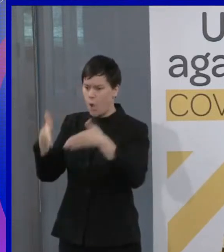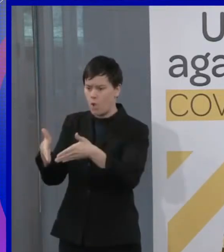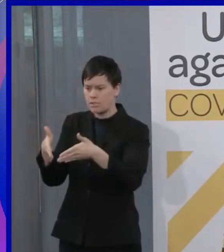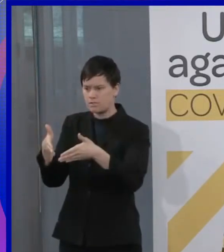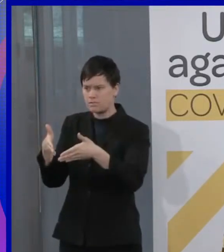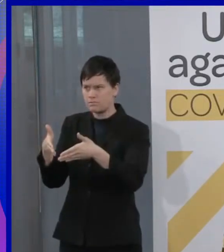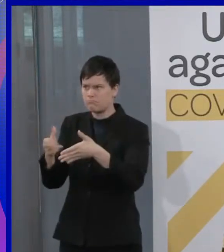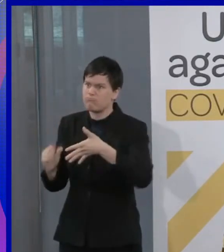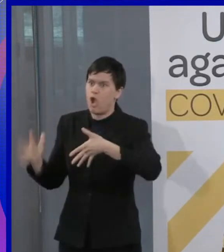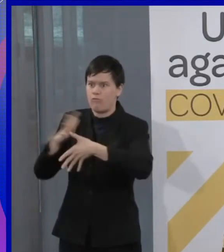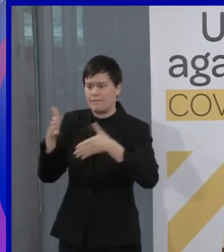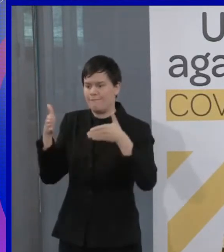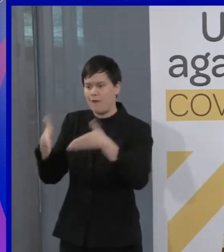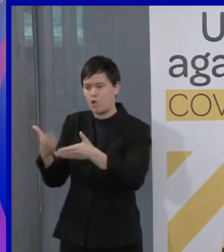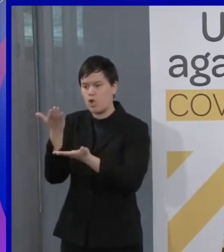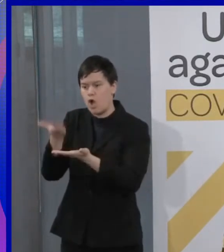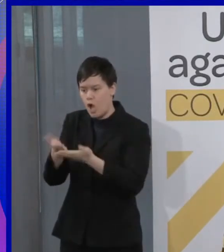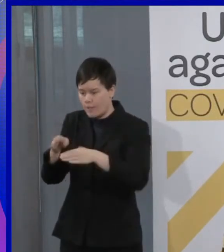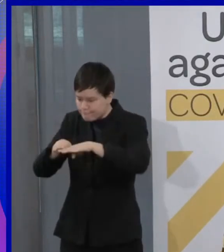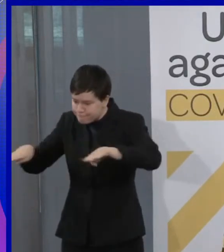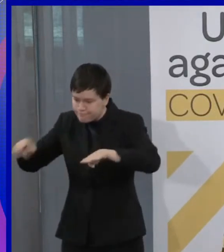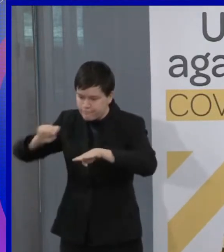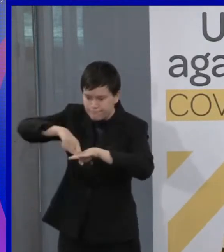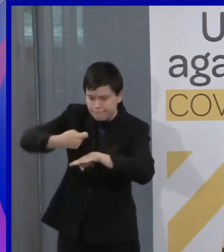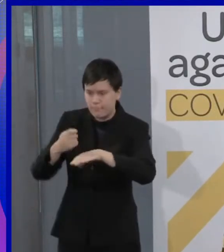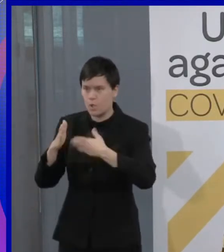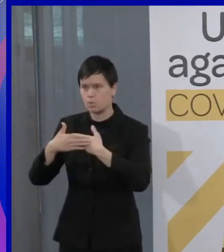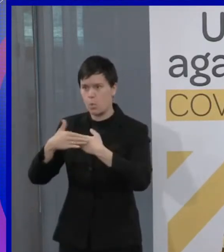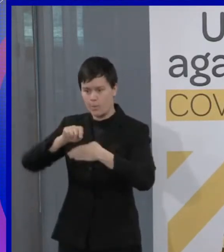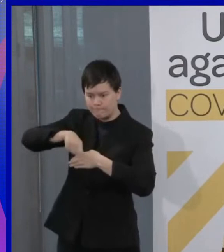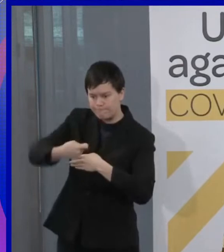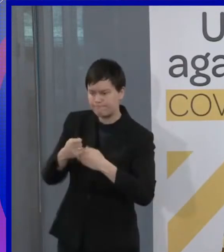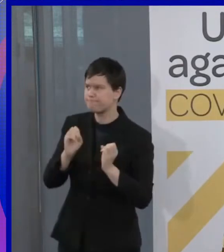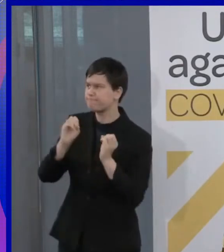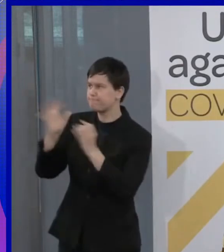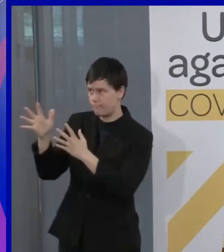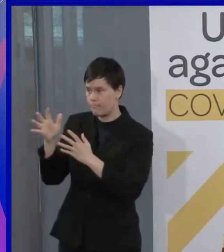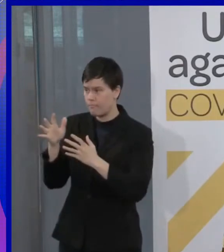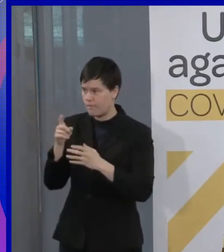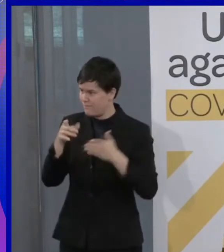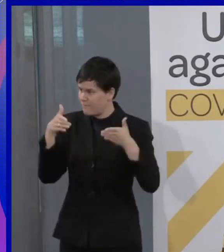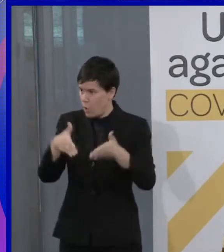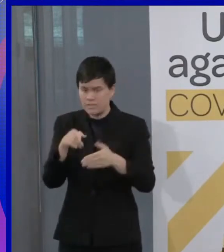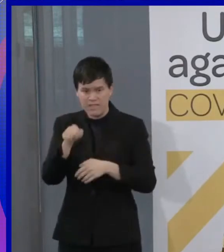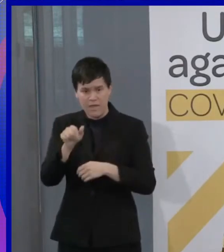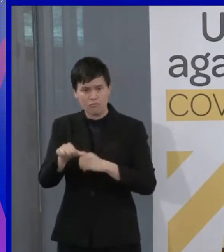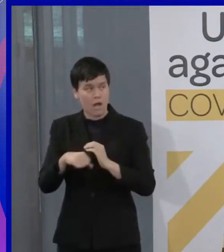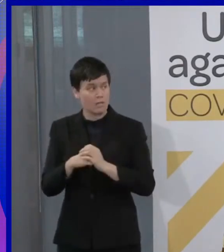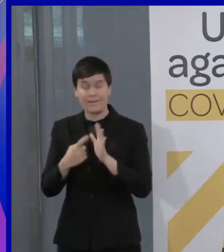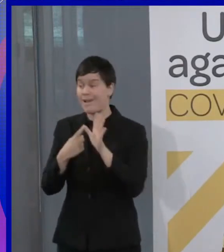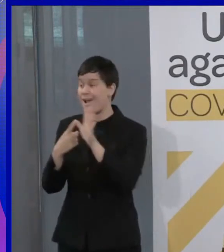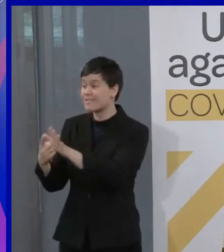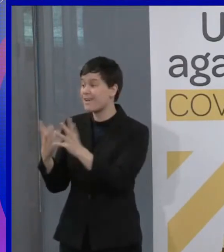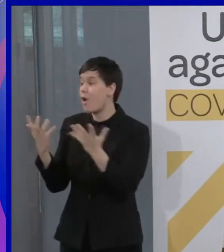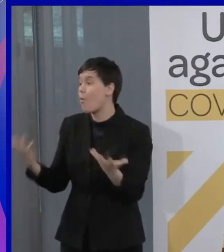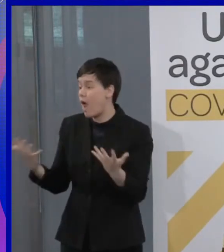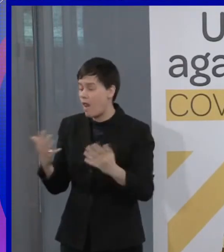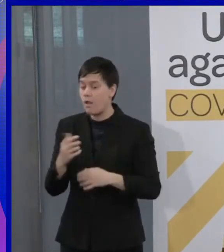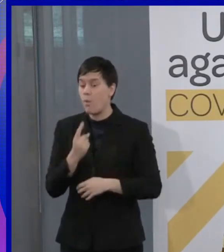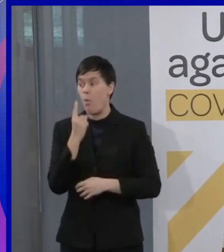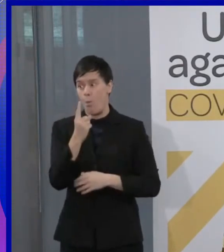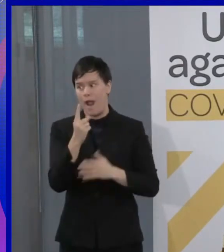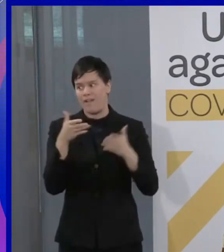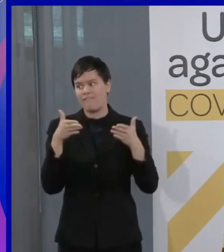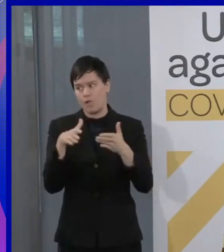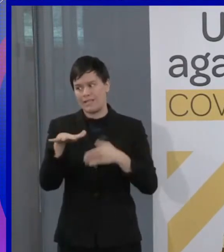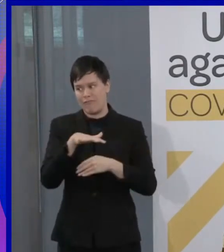main one. We still don't have any particular clues as to what the origin of the outbreak is. Our first focus